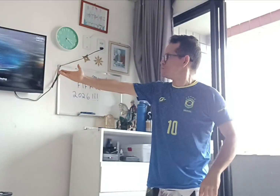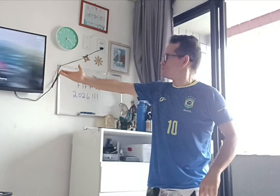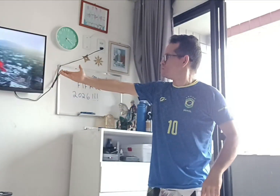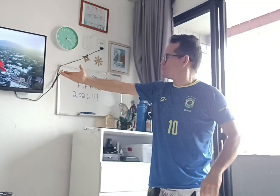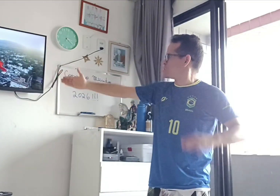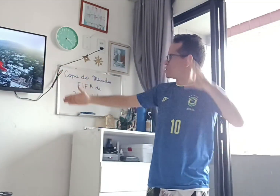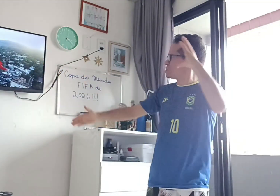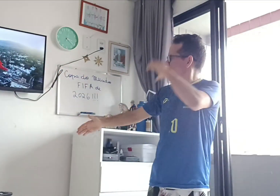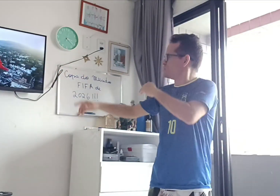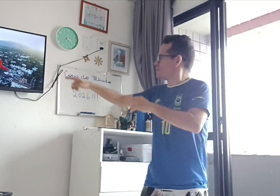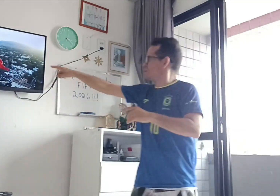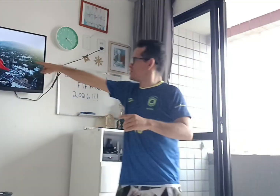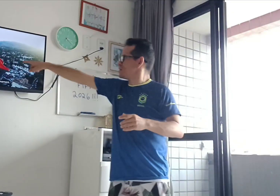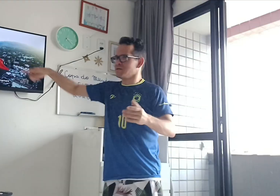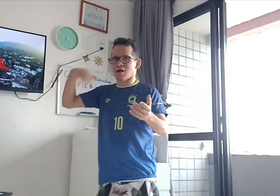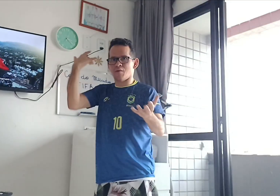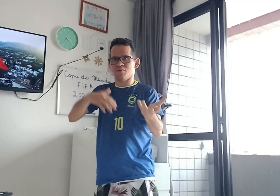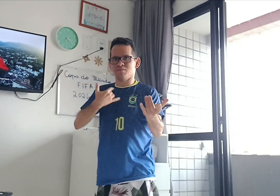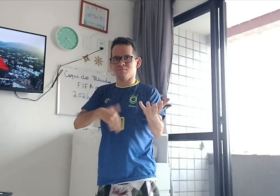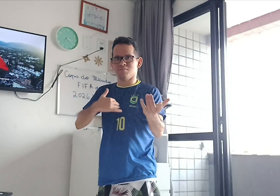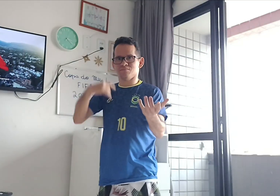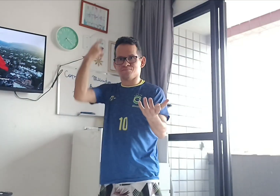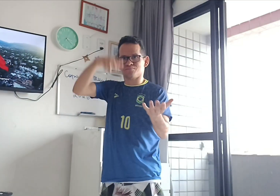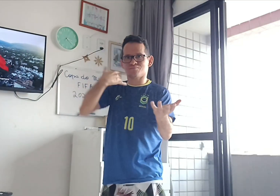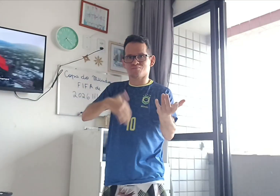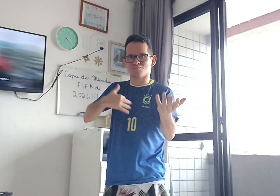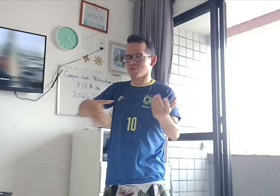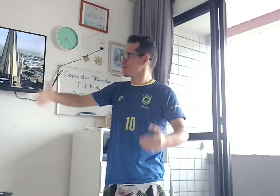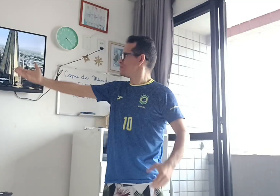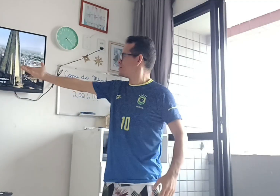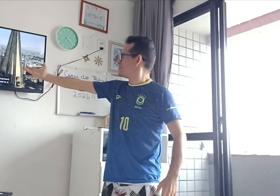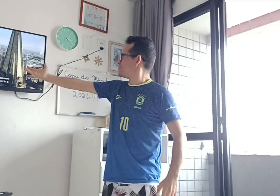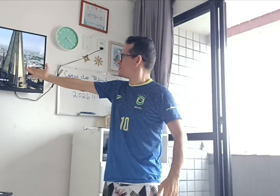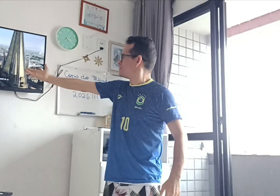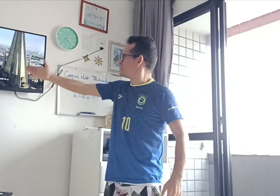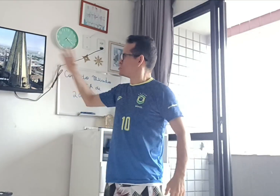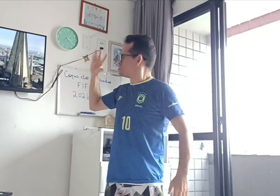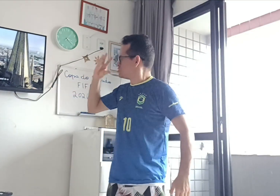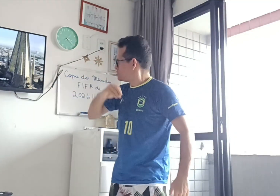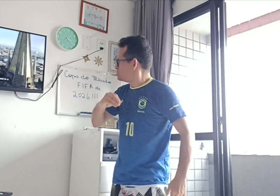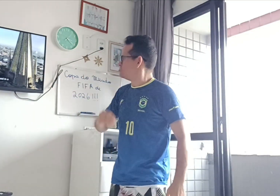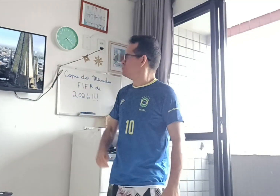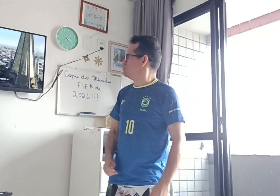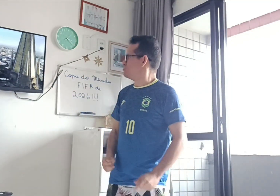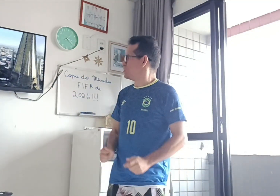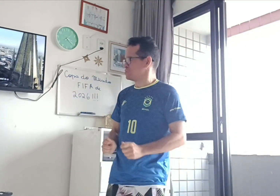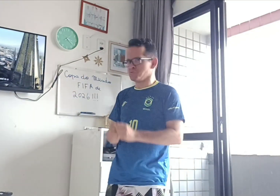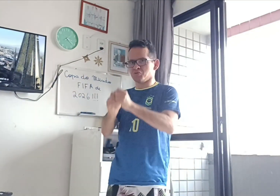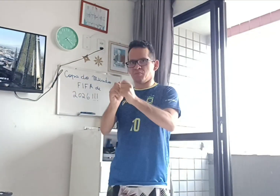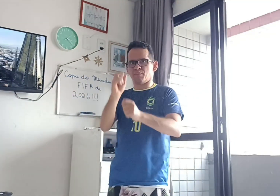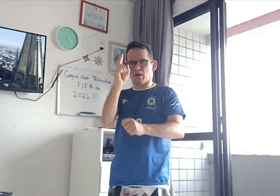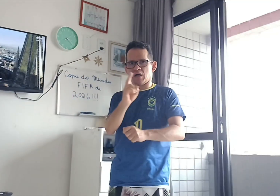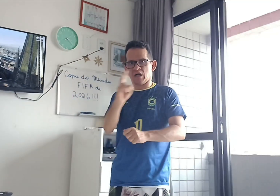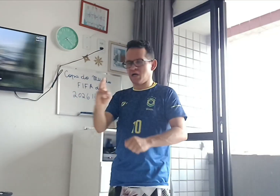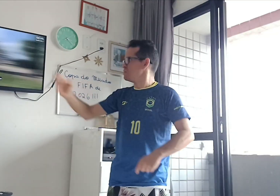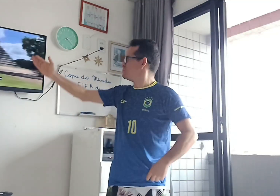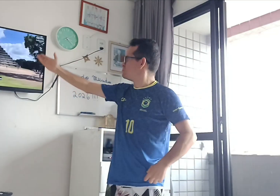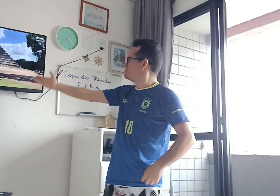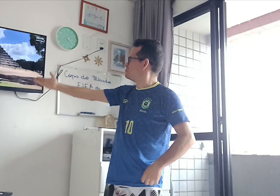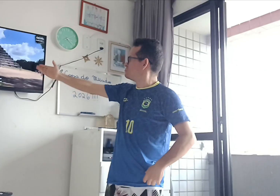The southern section of the tournament is Mexico, where games are played in a hot, densely populated belt of the country. It is the only host